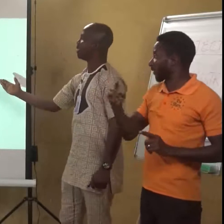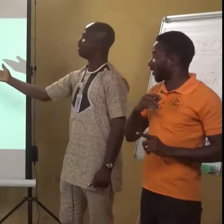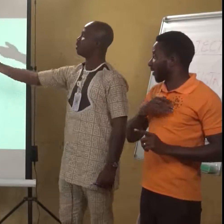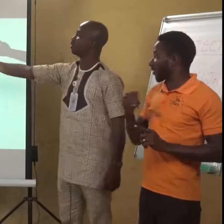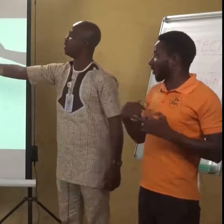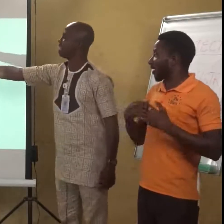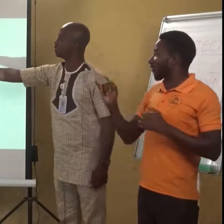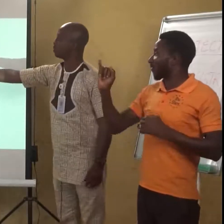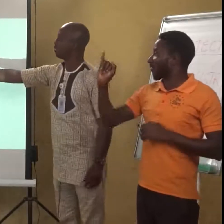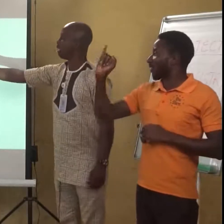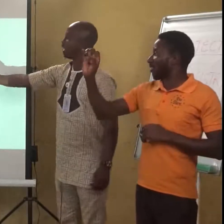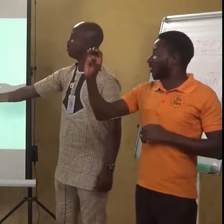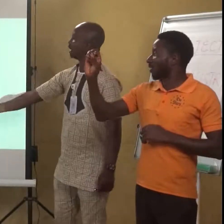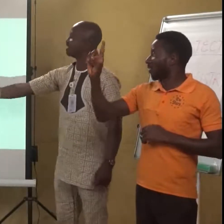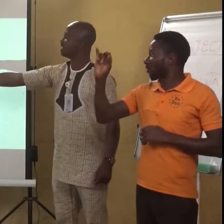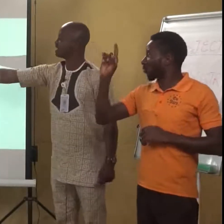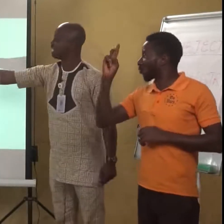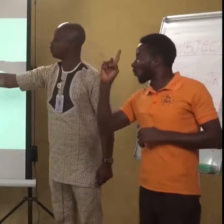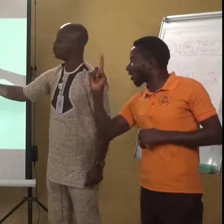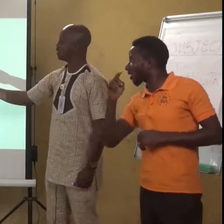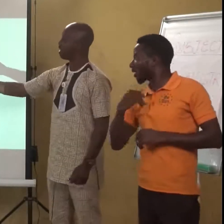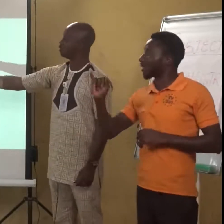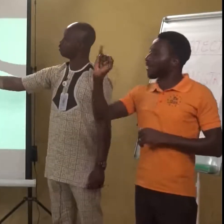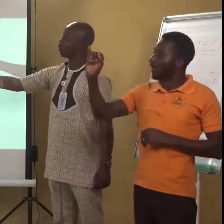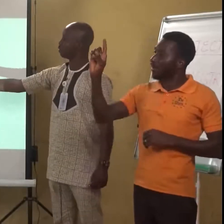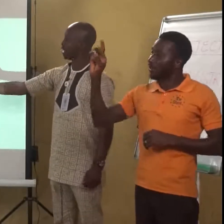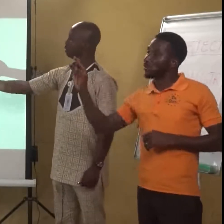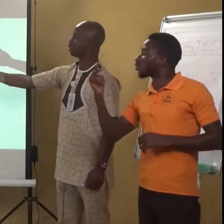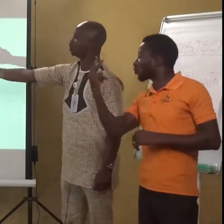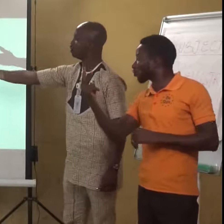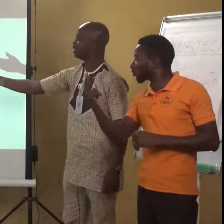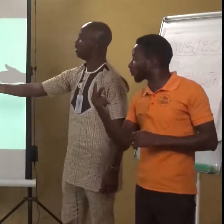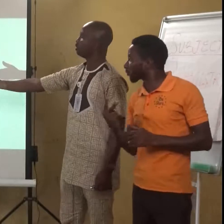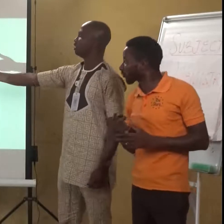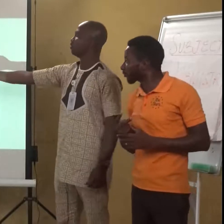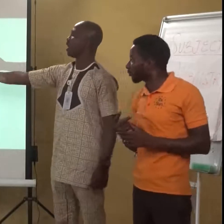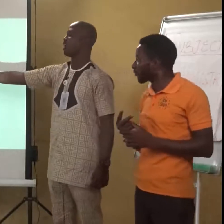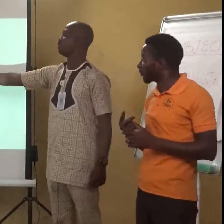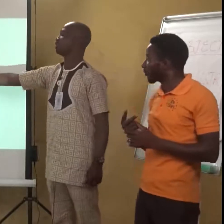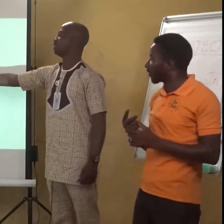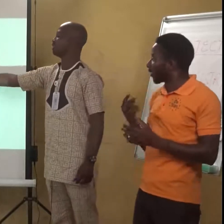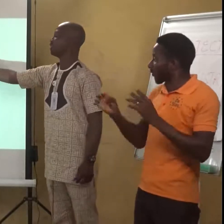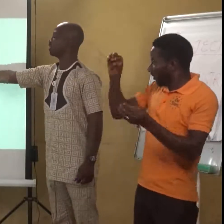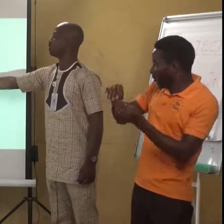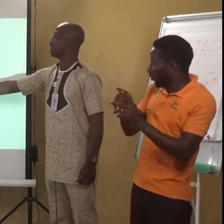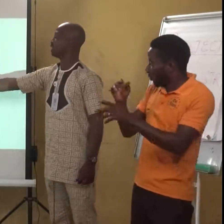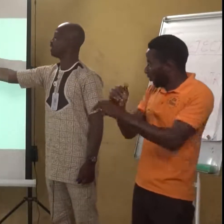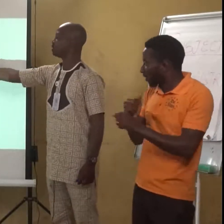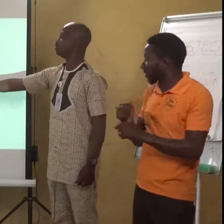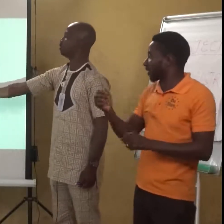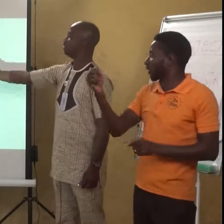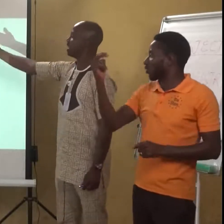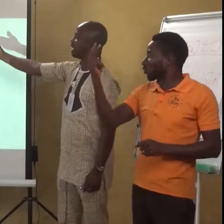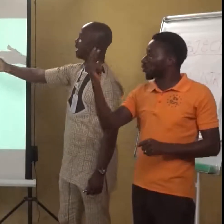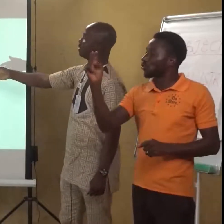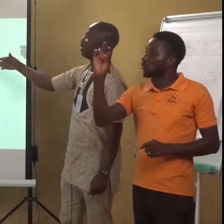by the loss of electron. And if you can see it in an equation, ion 2 chloride plus chlorine to give you ion 3 chloride. It has been